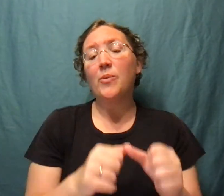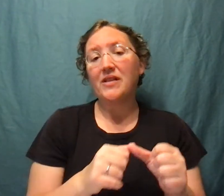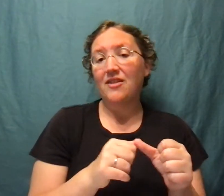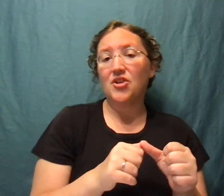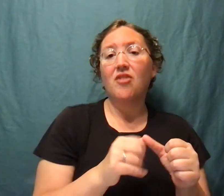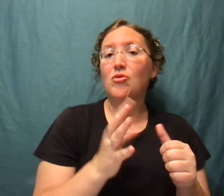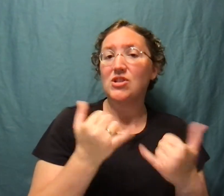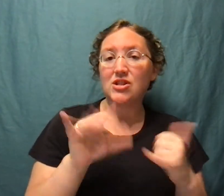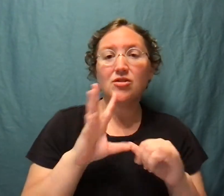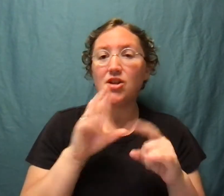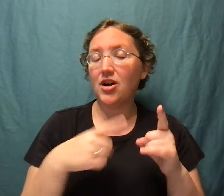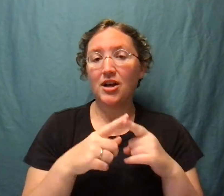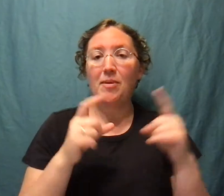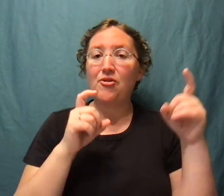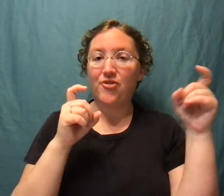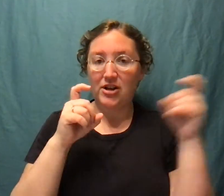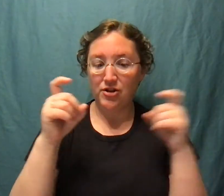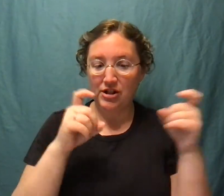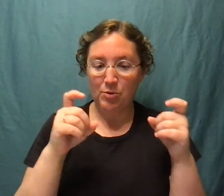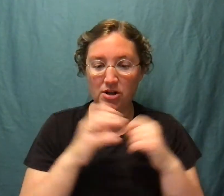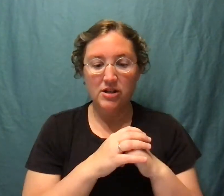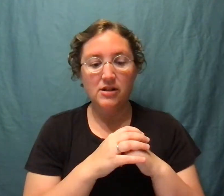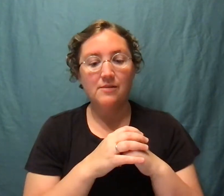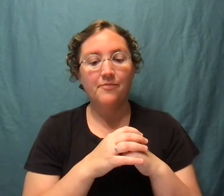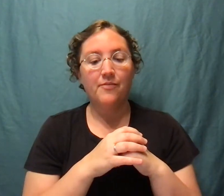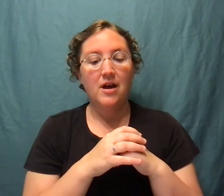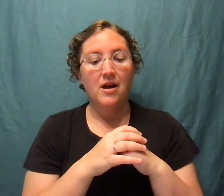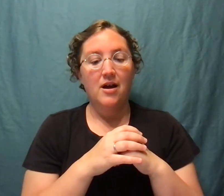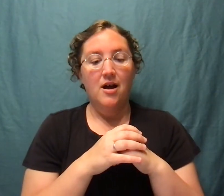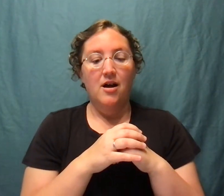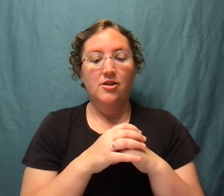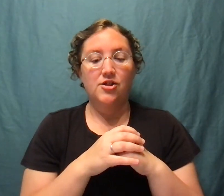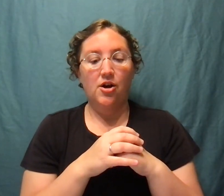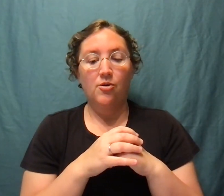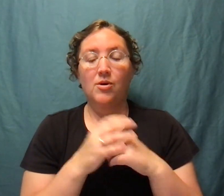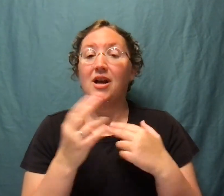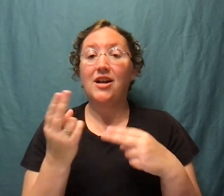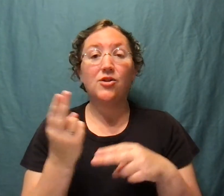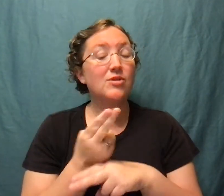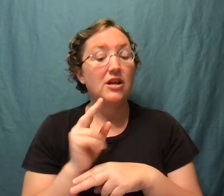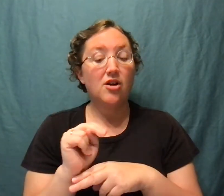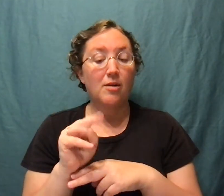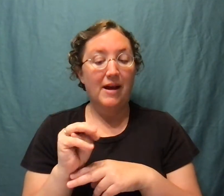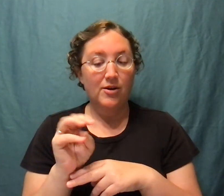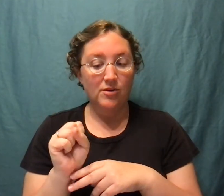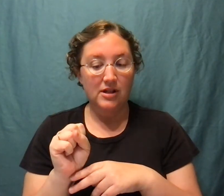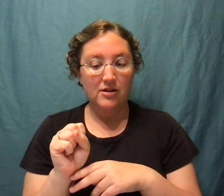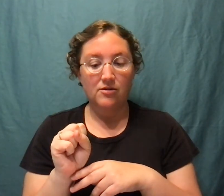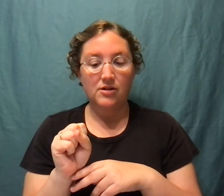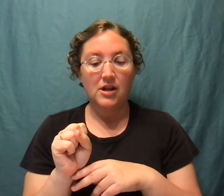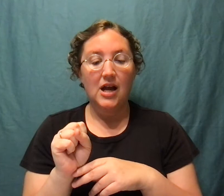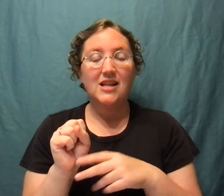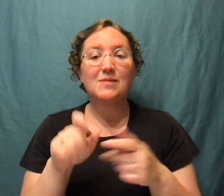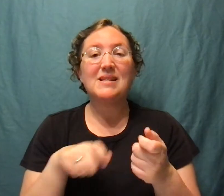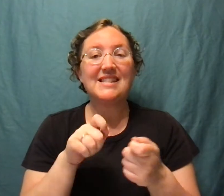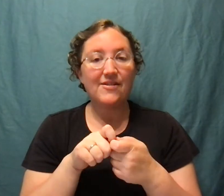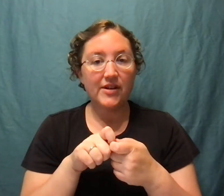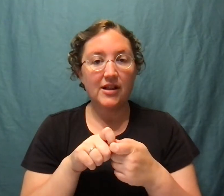left off, we're still talking about facial expressions. So, and using non-manual signals,